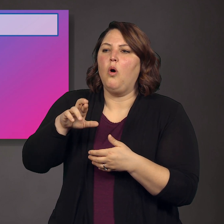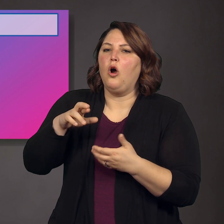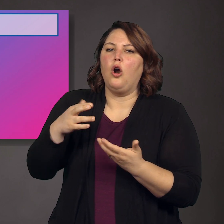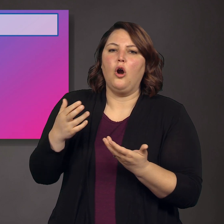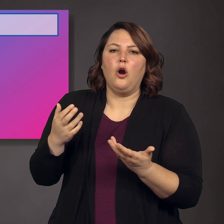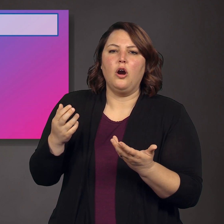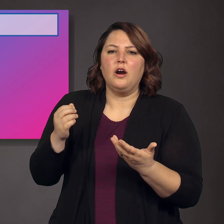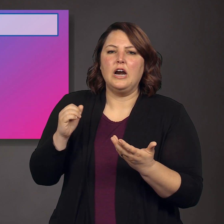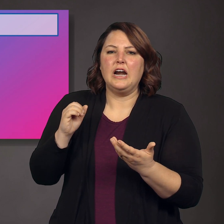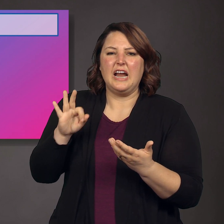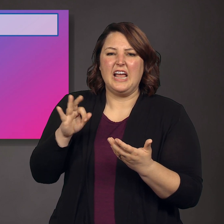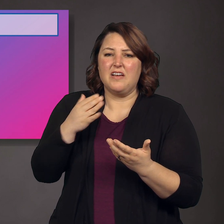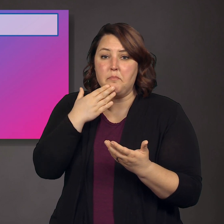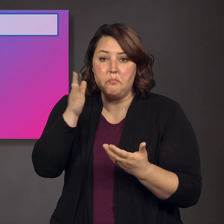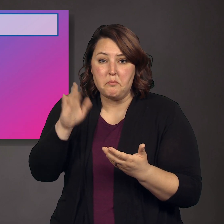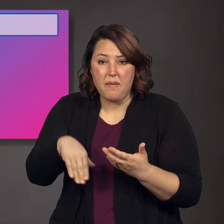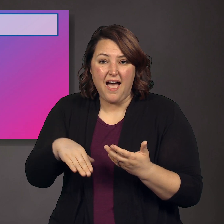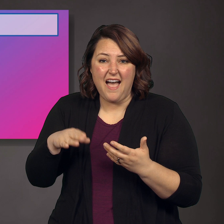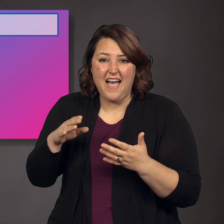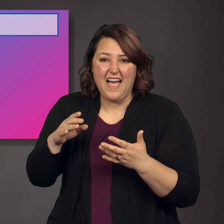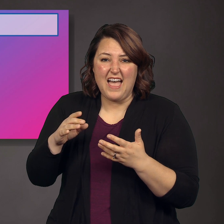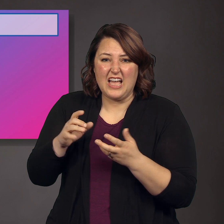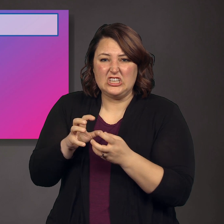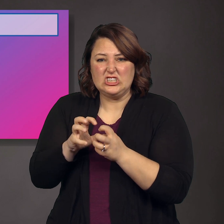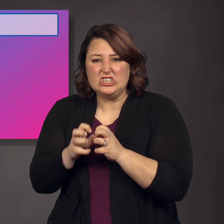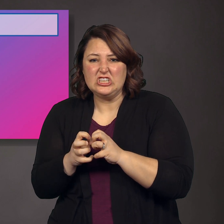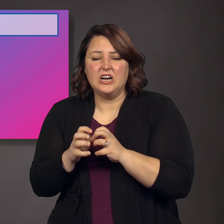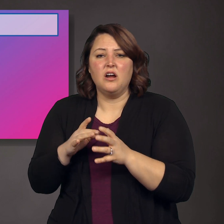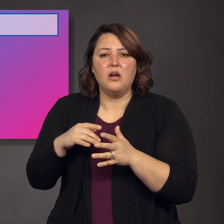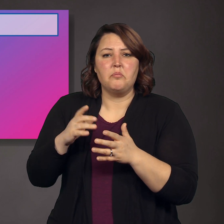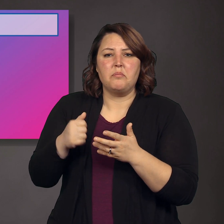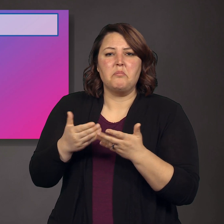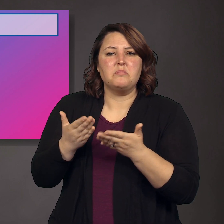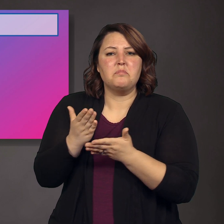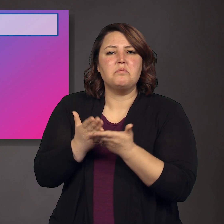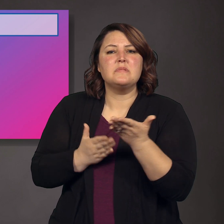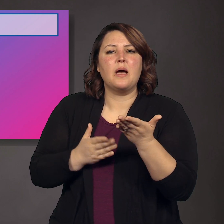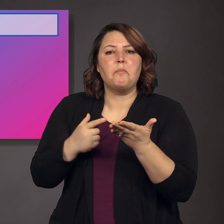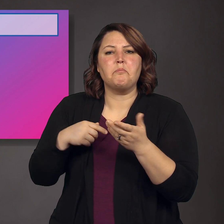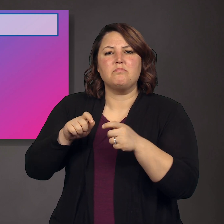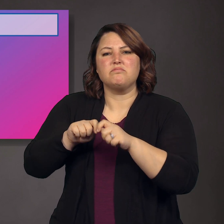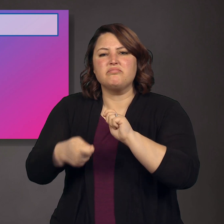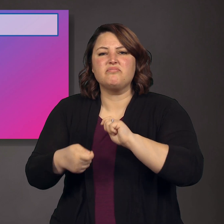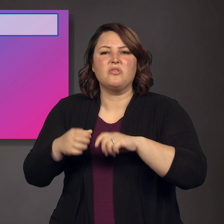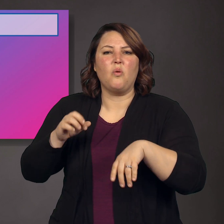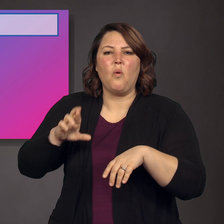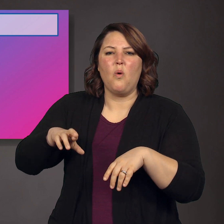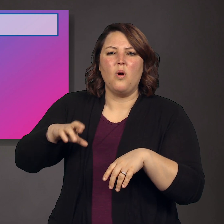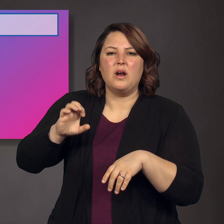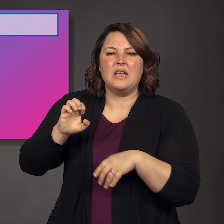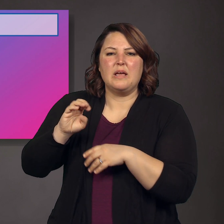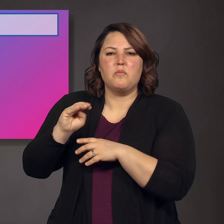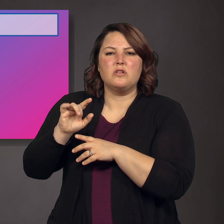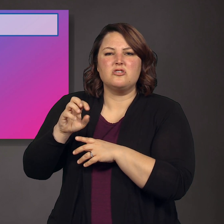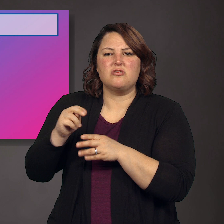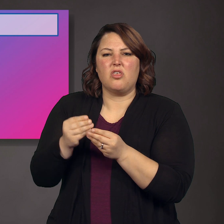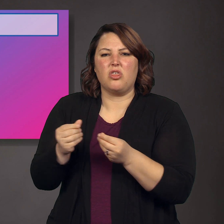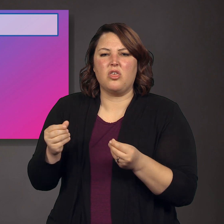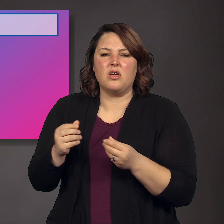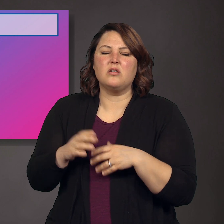poor condition, some of the emulsion could come off, or they could even tear. The FlipPal scanner